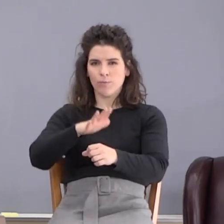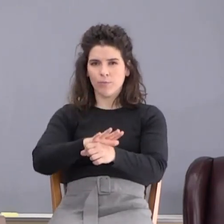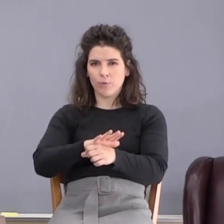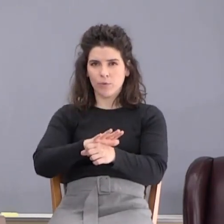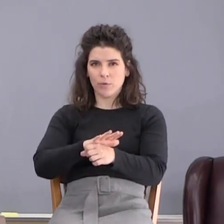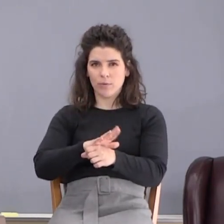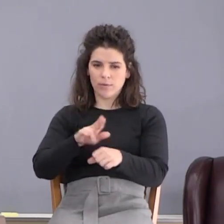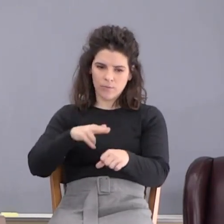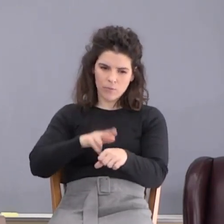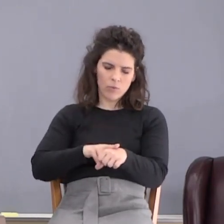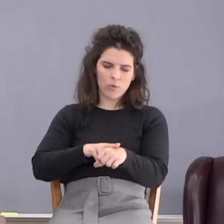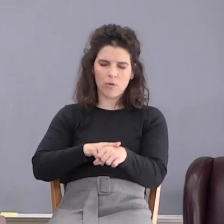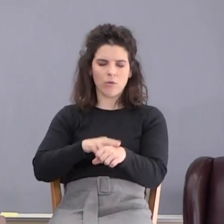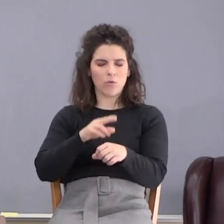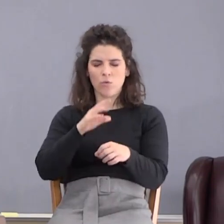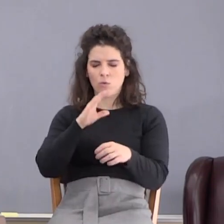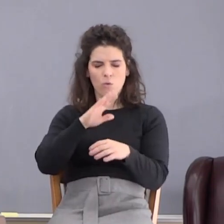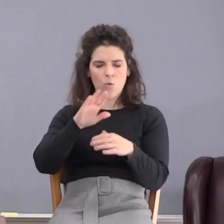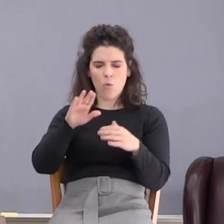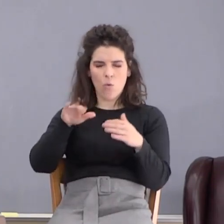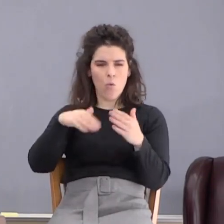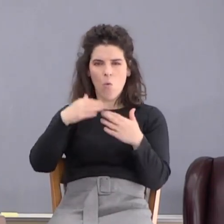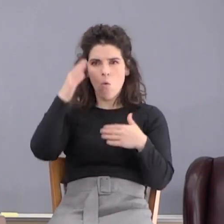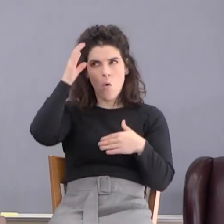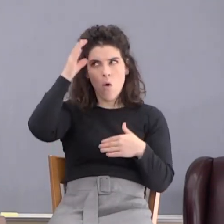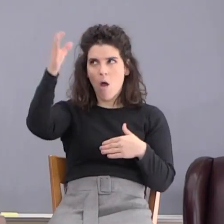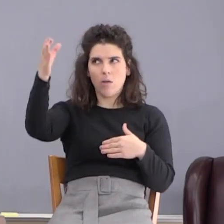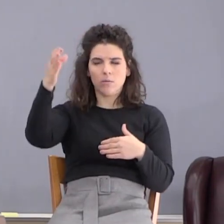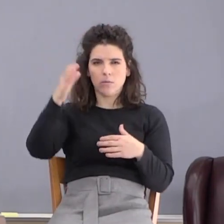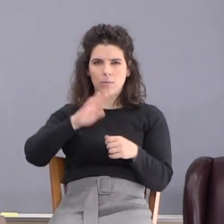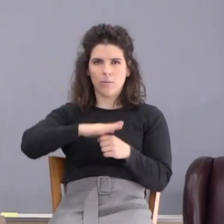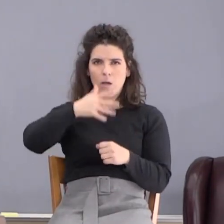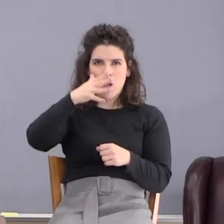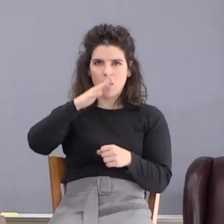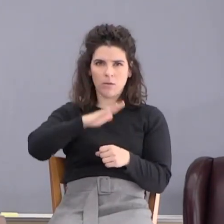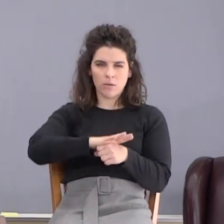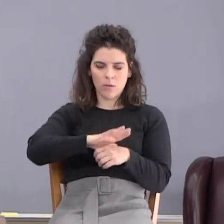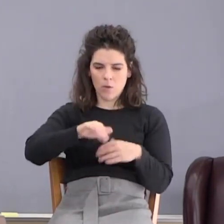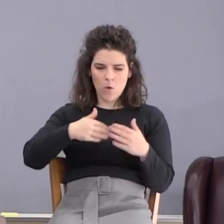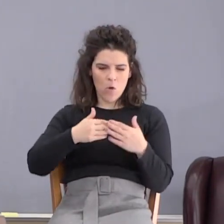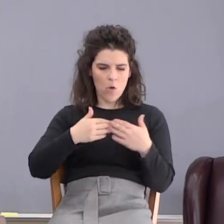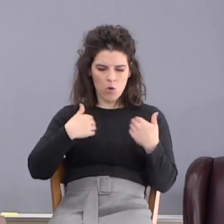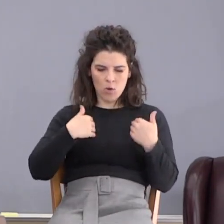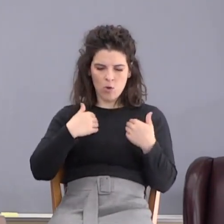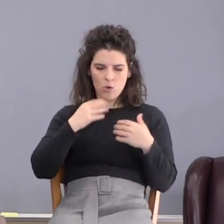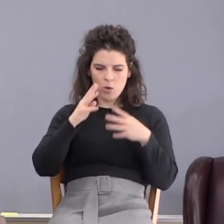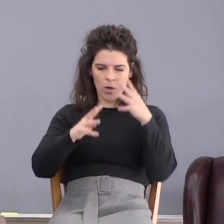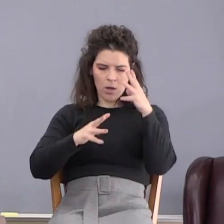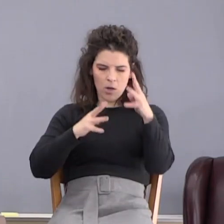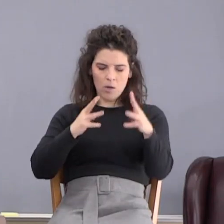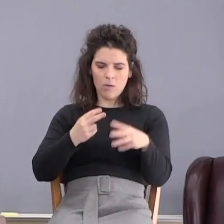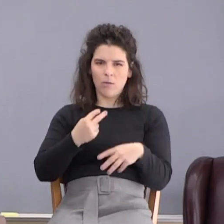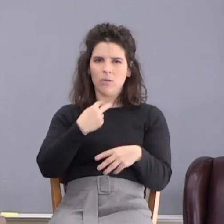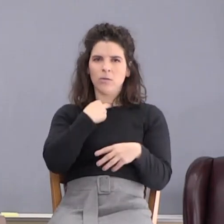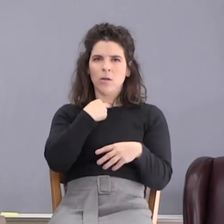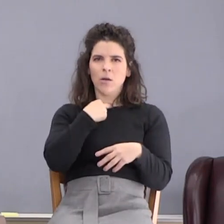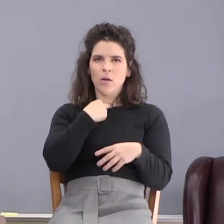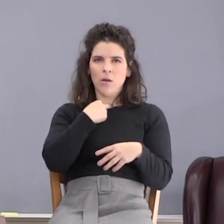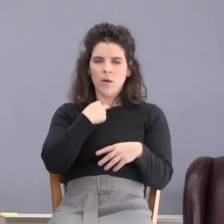And of course, the whole concept of corruption, the whole creation is subject